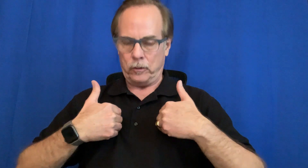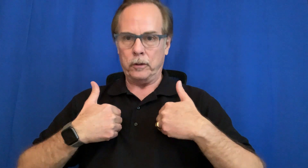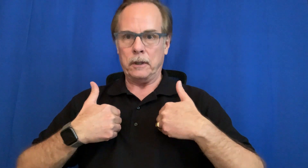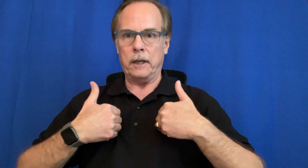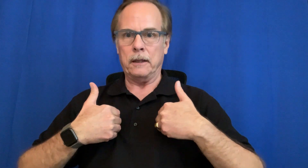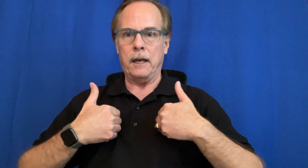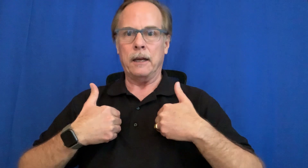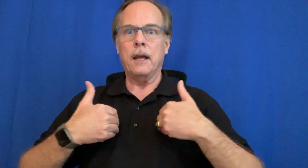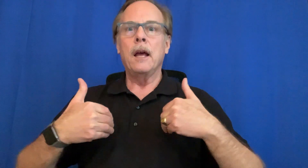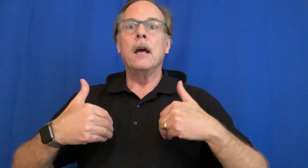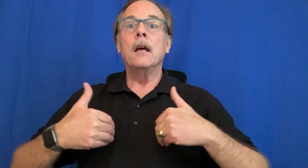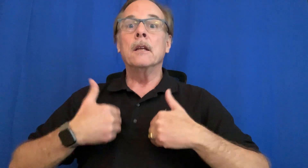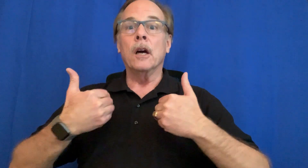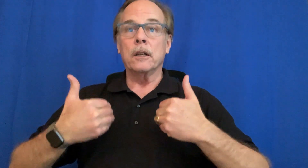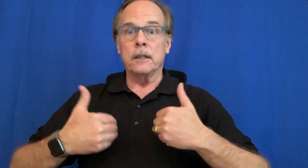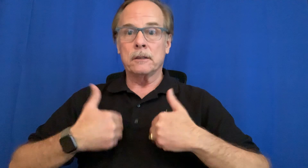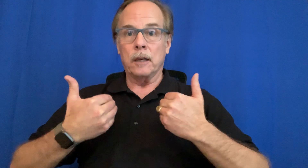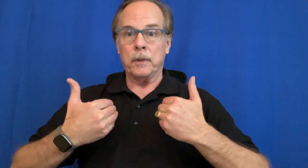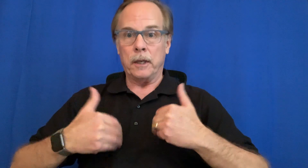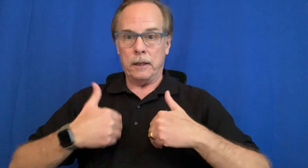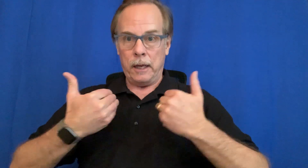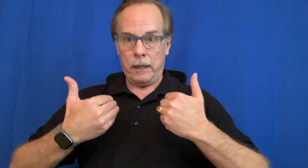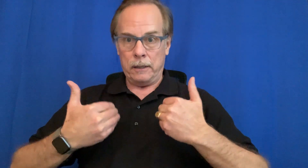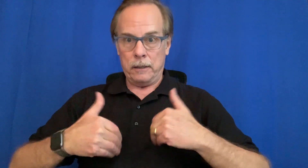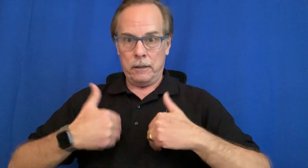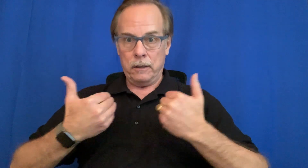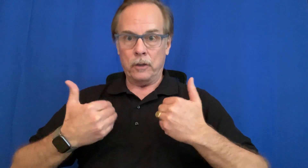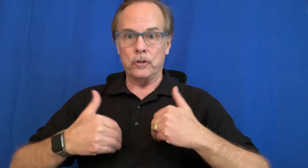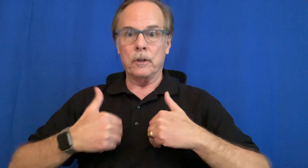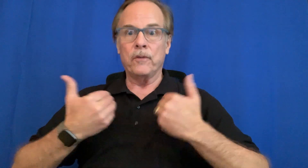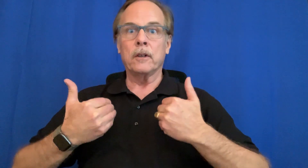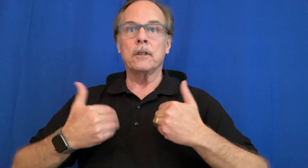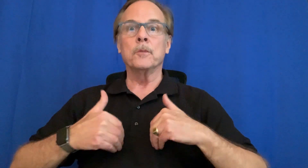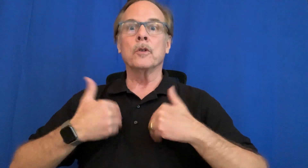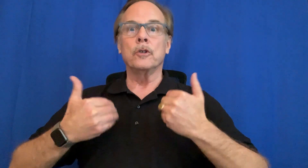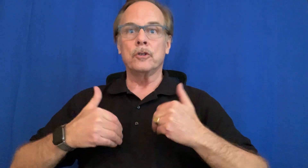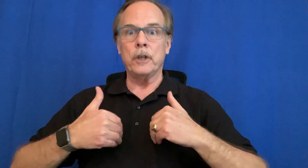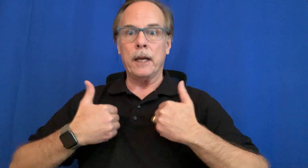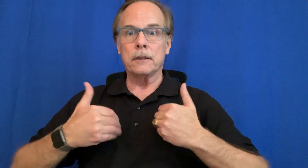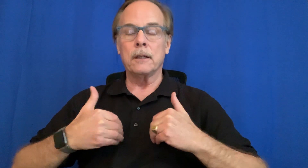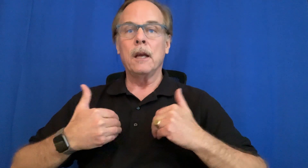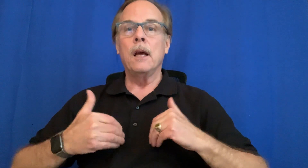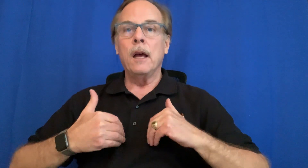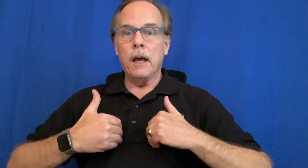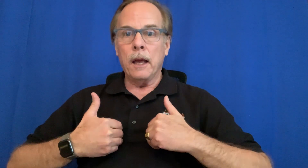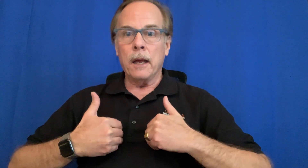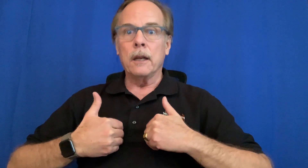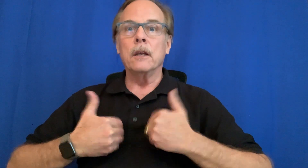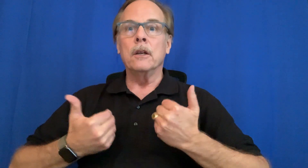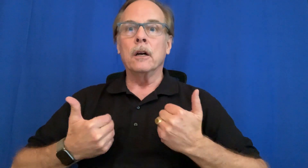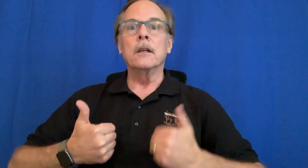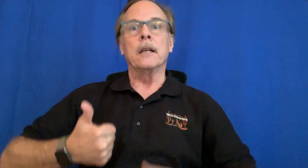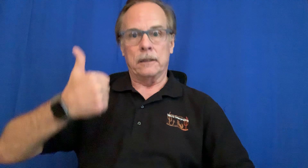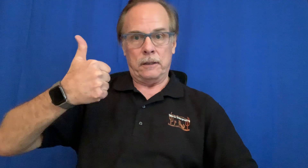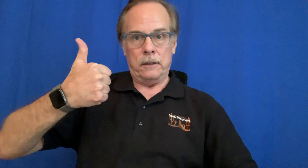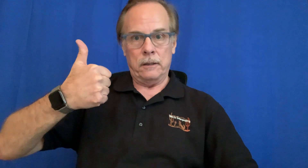crooked like that. Youngest up like that, touching your fingertips on your chest, and youngest